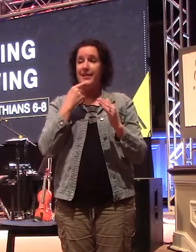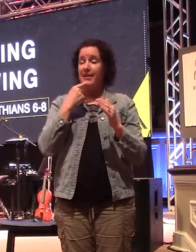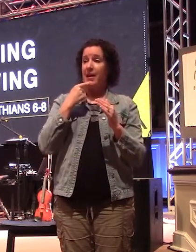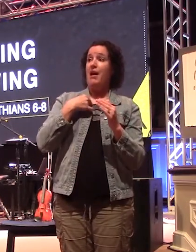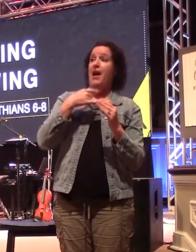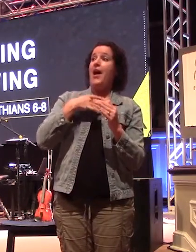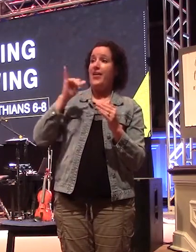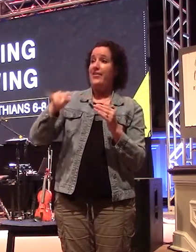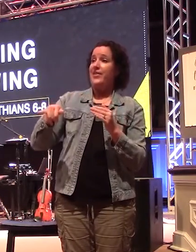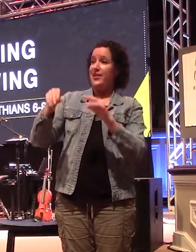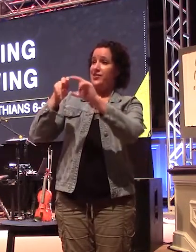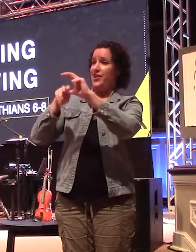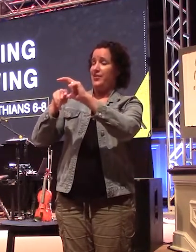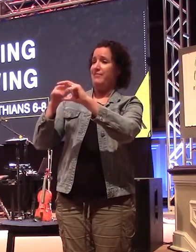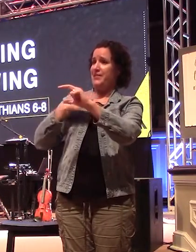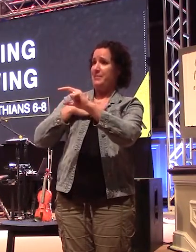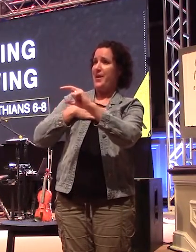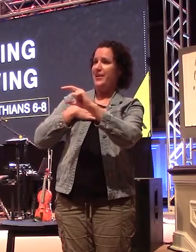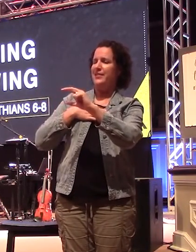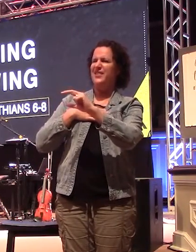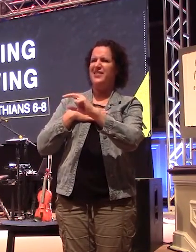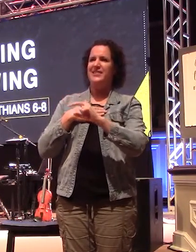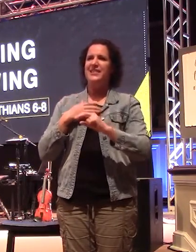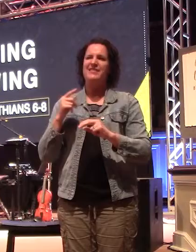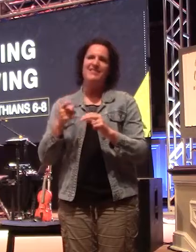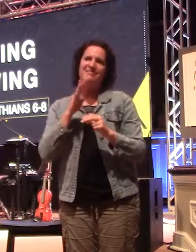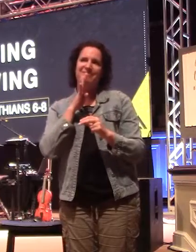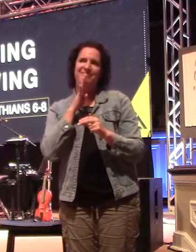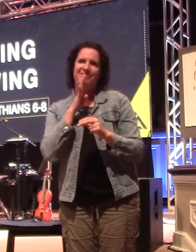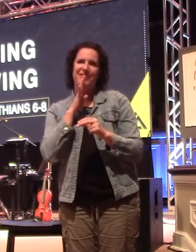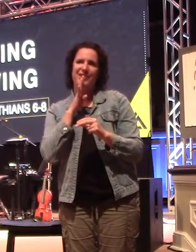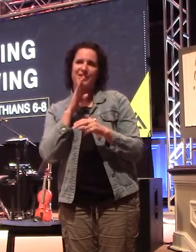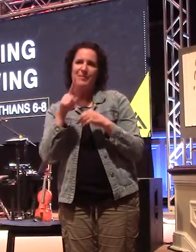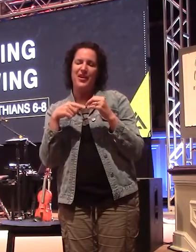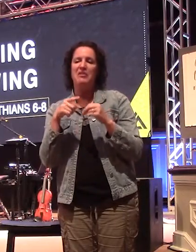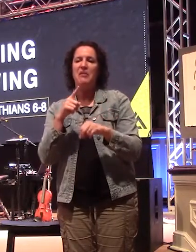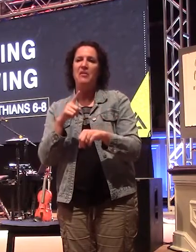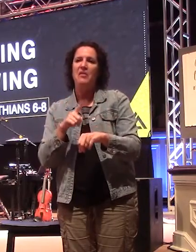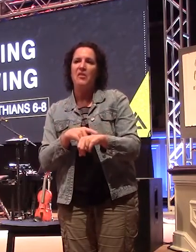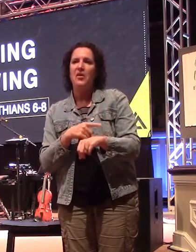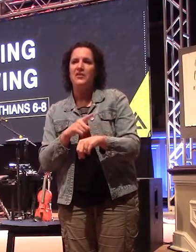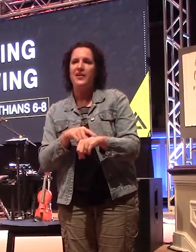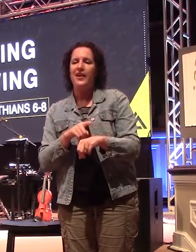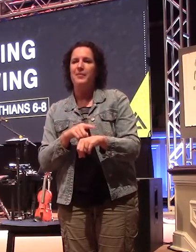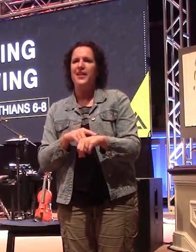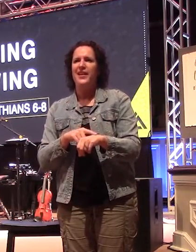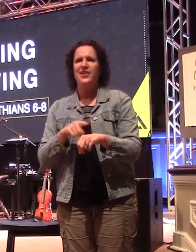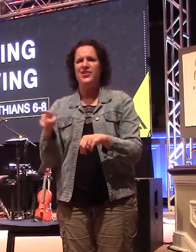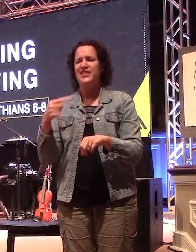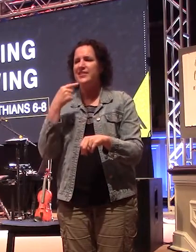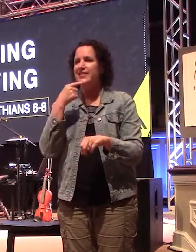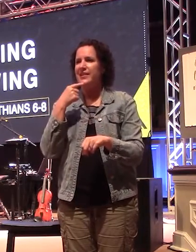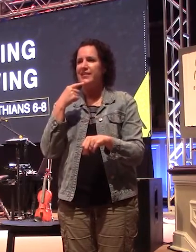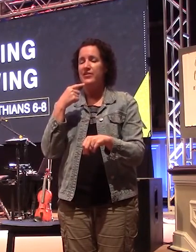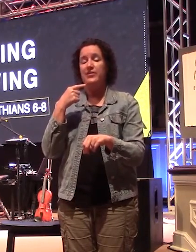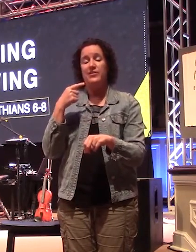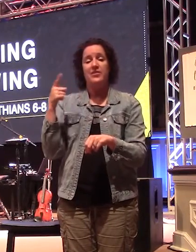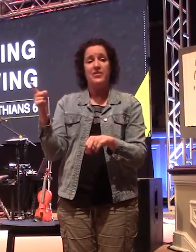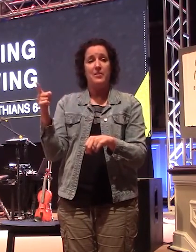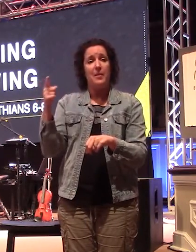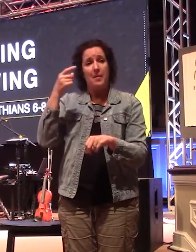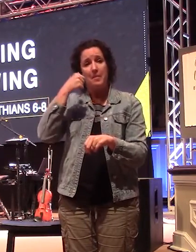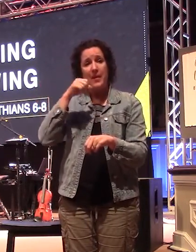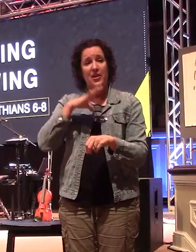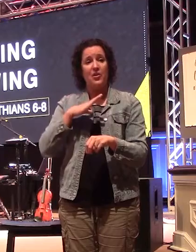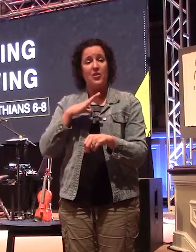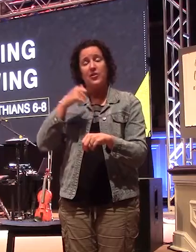not for sale, that's my chair. They talked about it longer. He said, really, that's the stock I was looking for, how much for that chair? She said, no, the one's in the garage for sale,